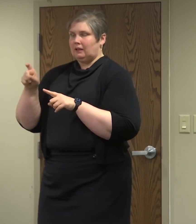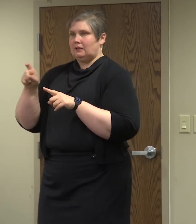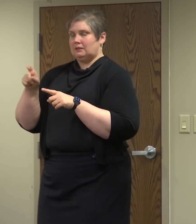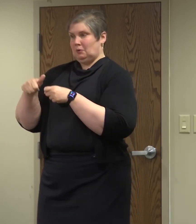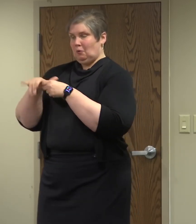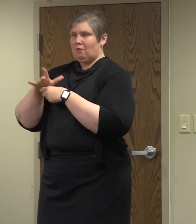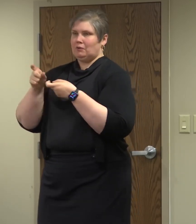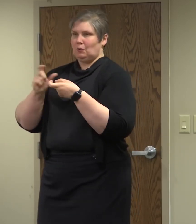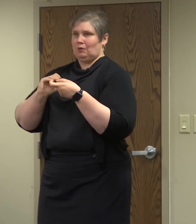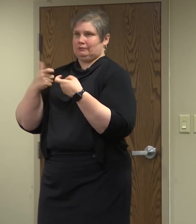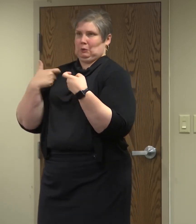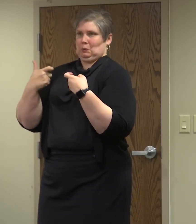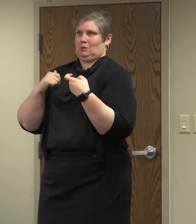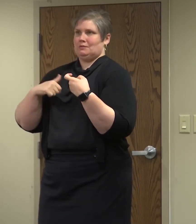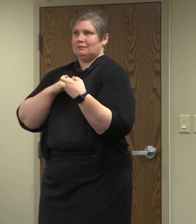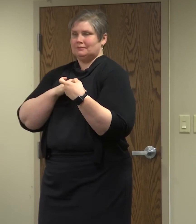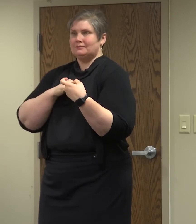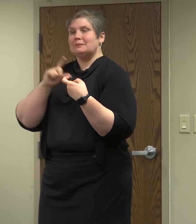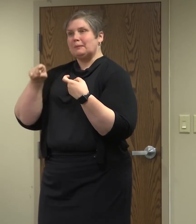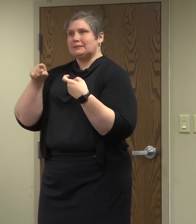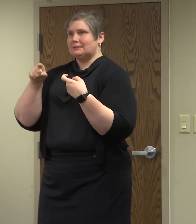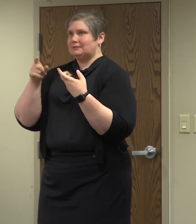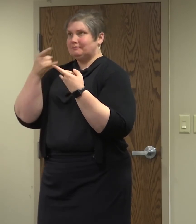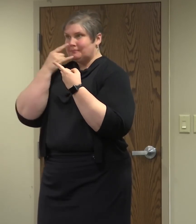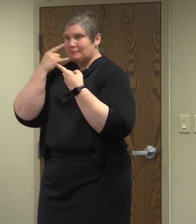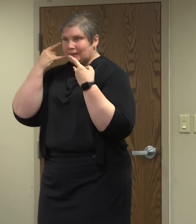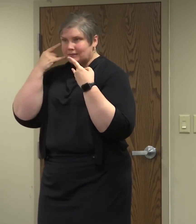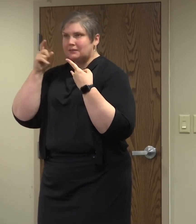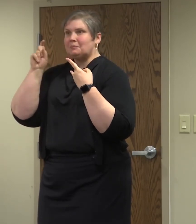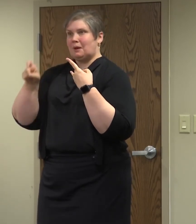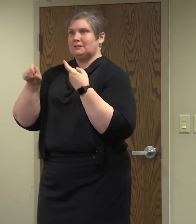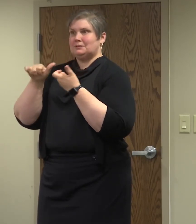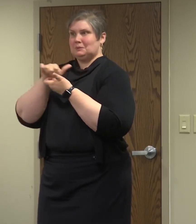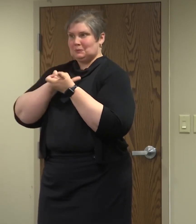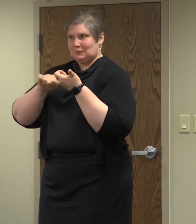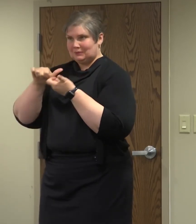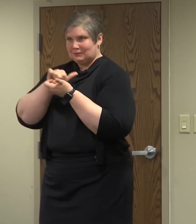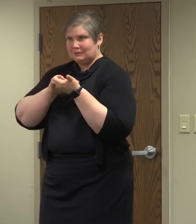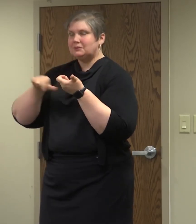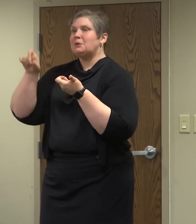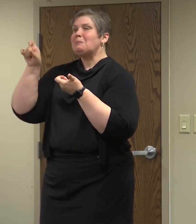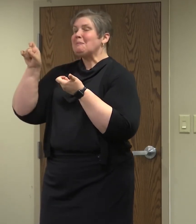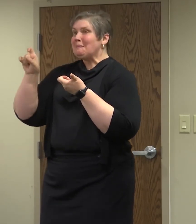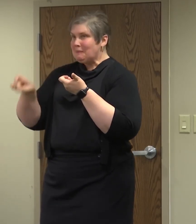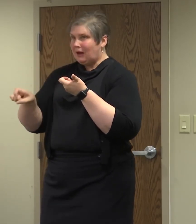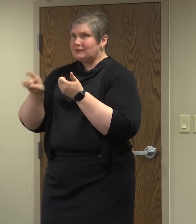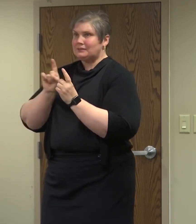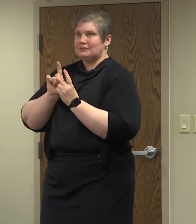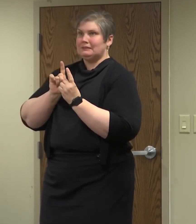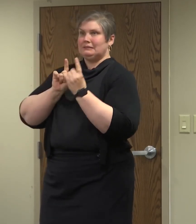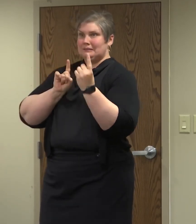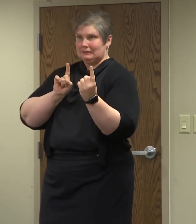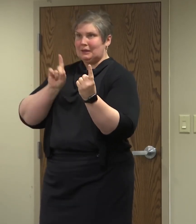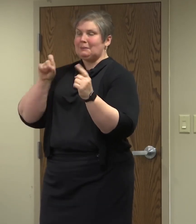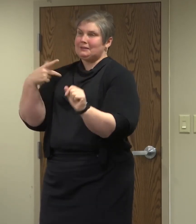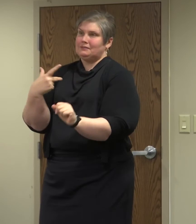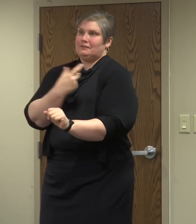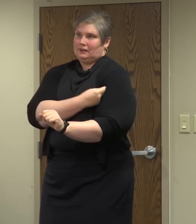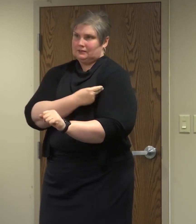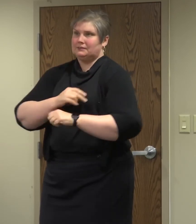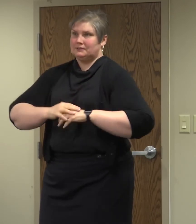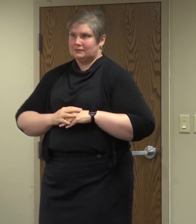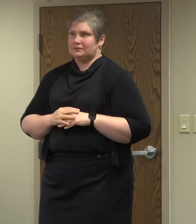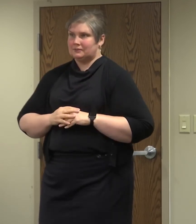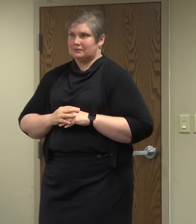get control. We need to mask up, we need to wash up, we need to back up, and we need to vax up.